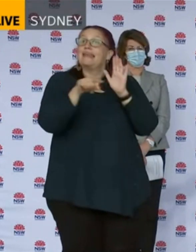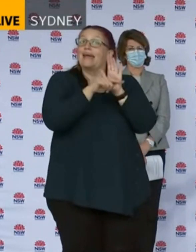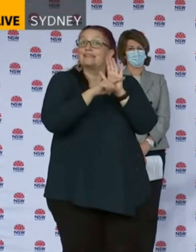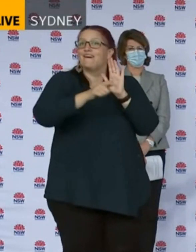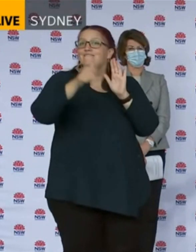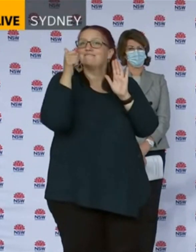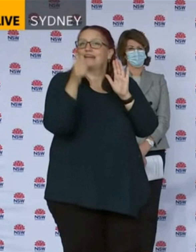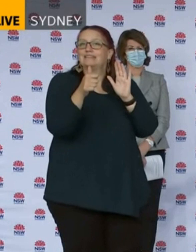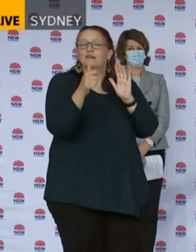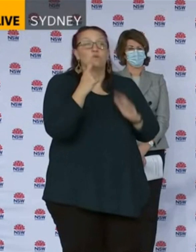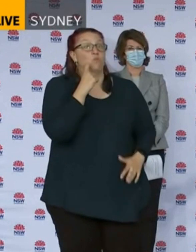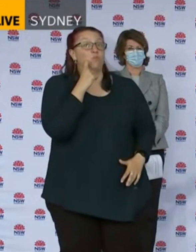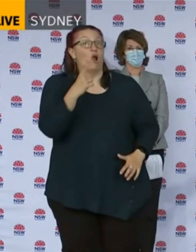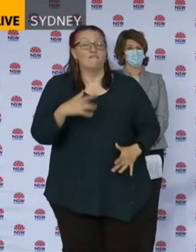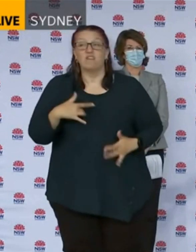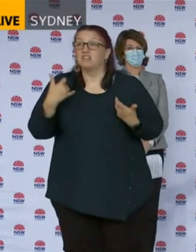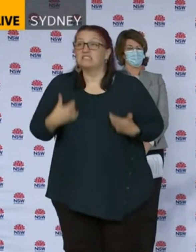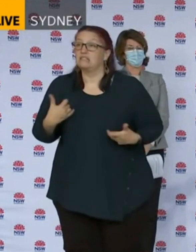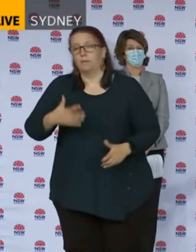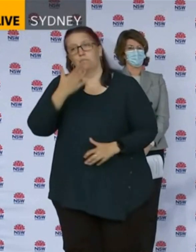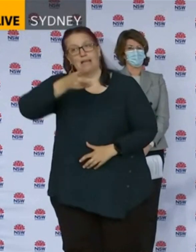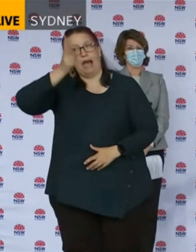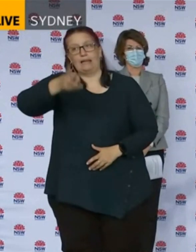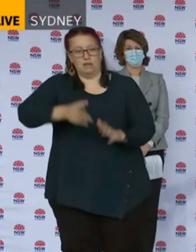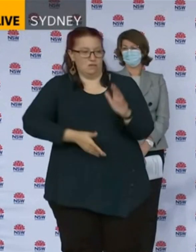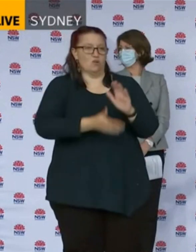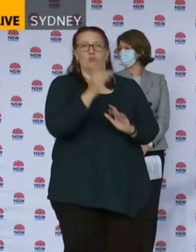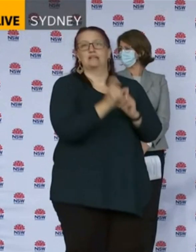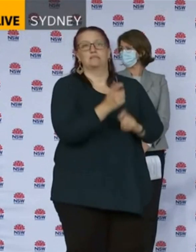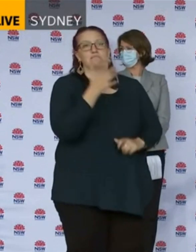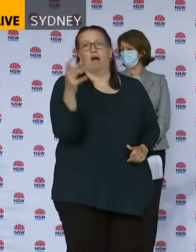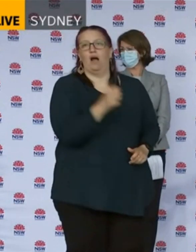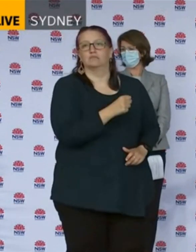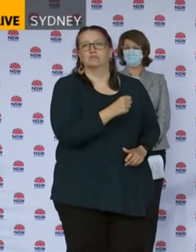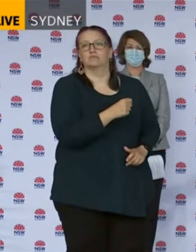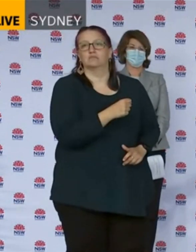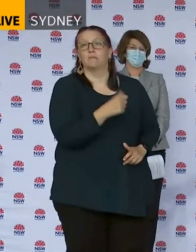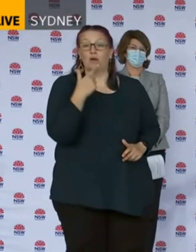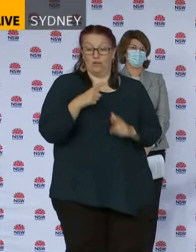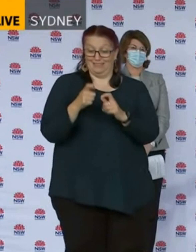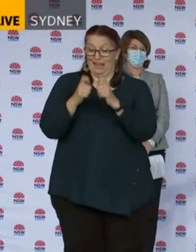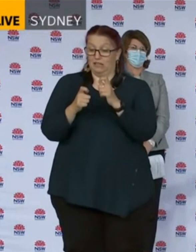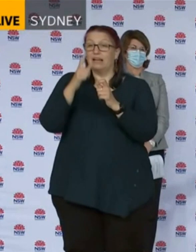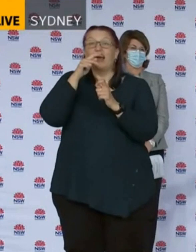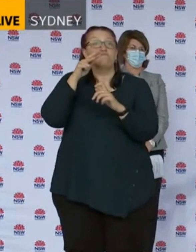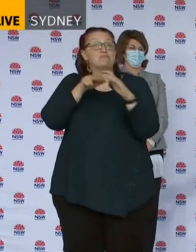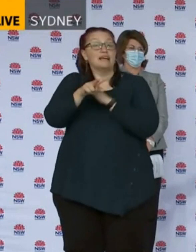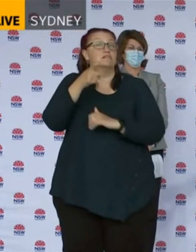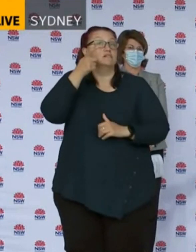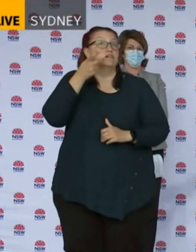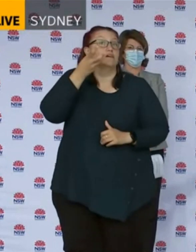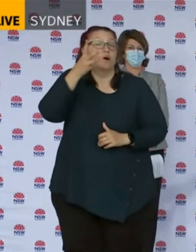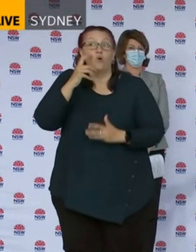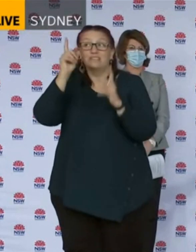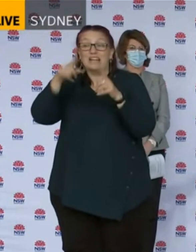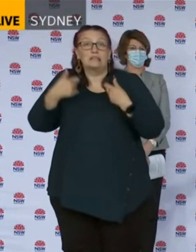only tell you your status at a particular point in time. So we do acknowledge the community and thank them for many people who have gone